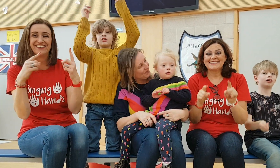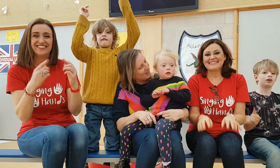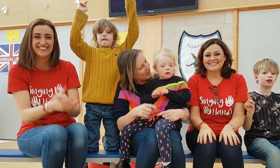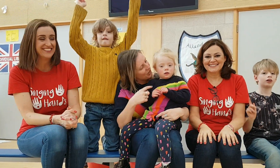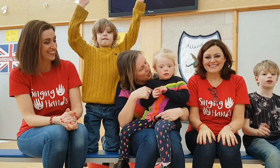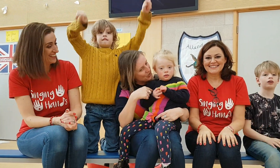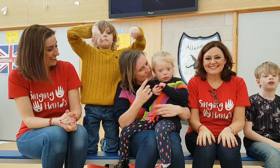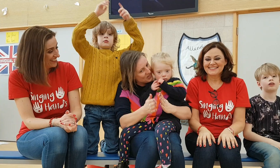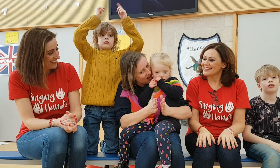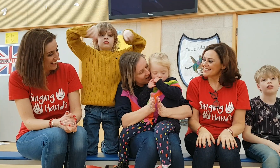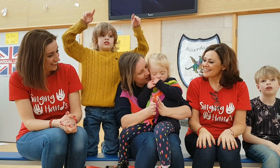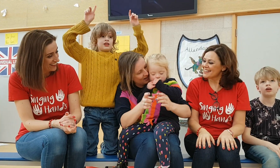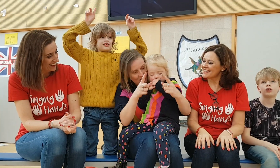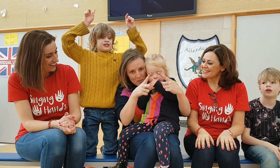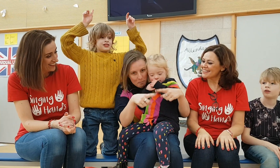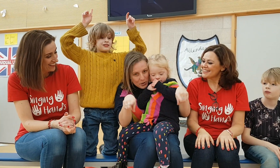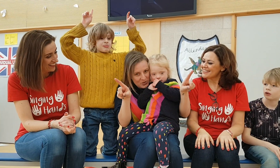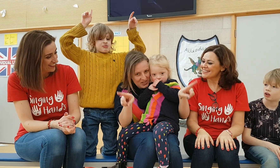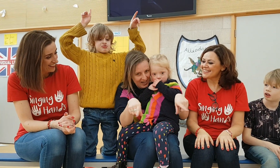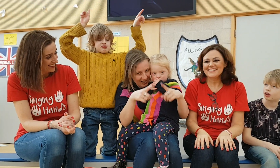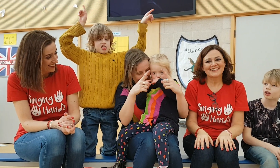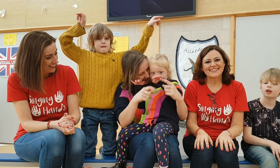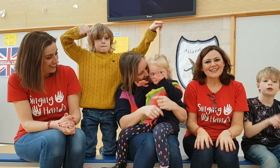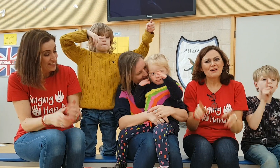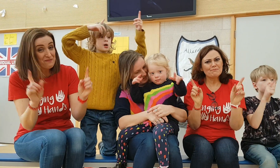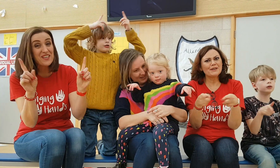music. Can you sign music?